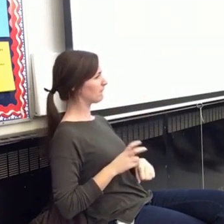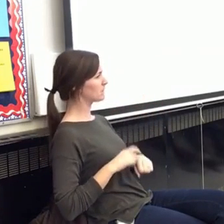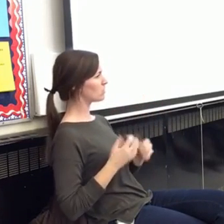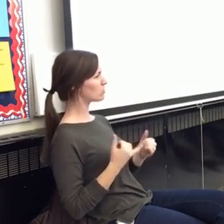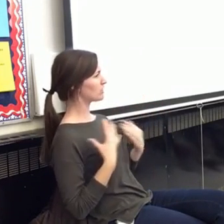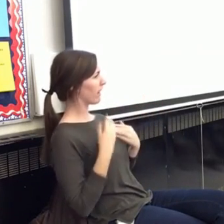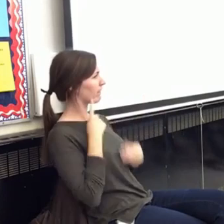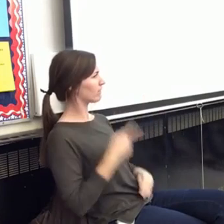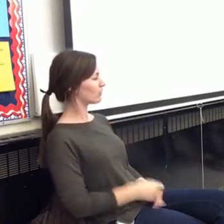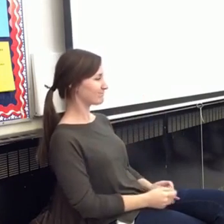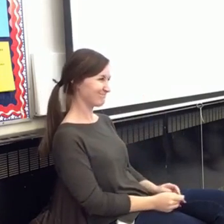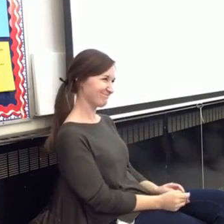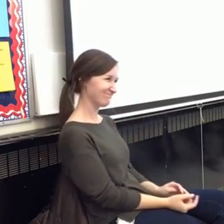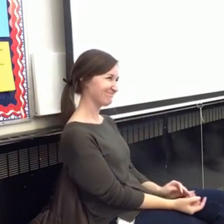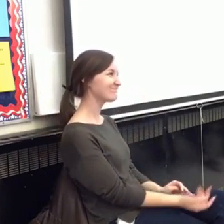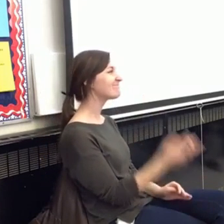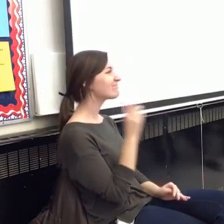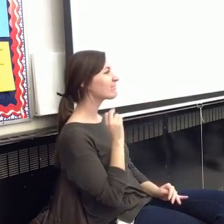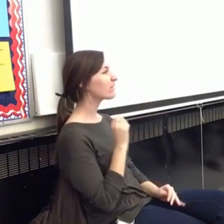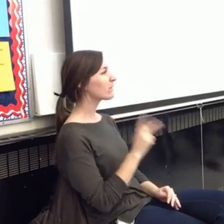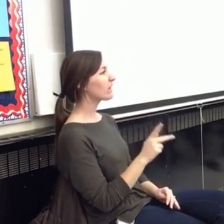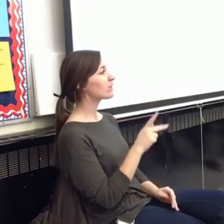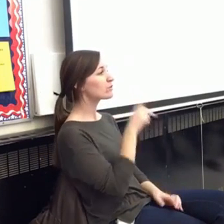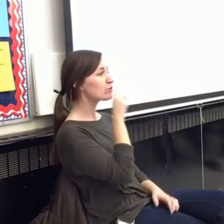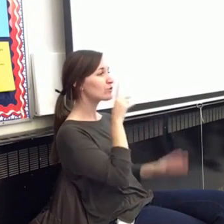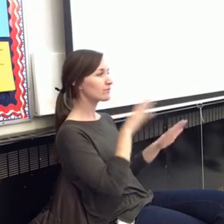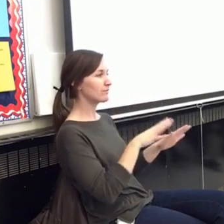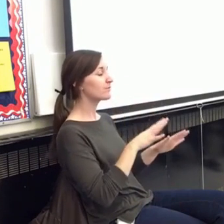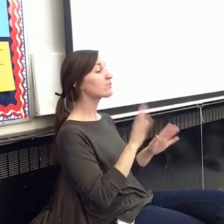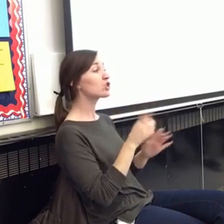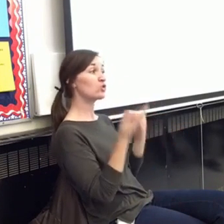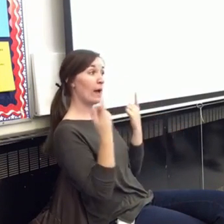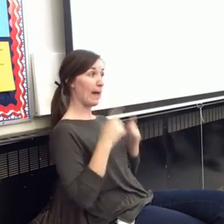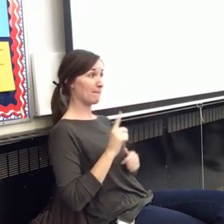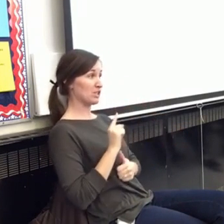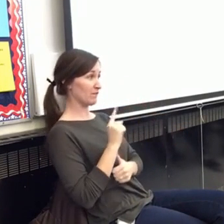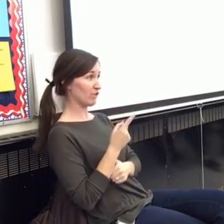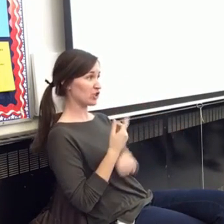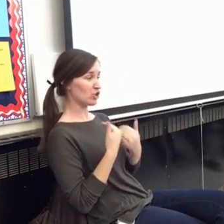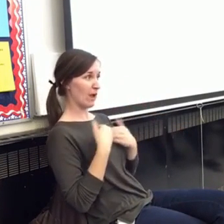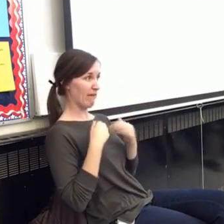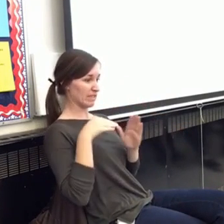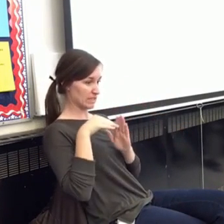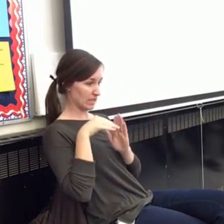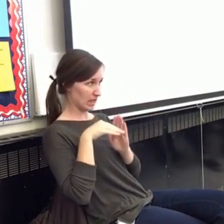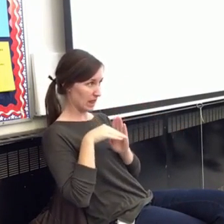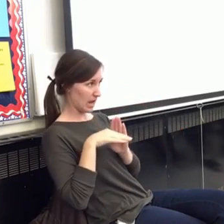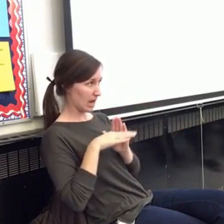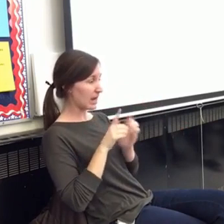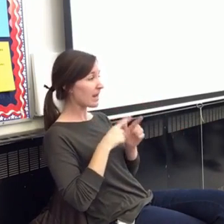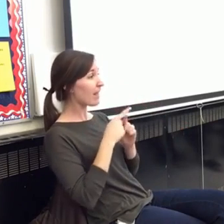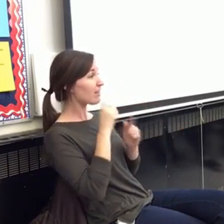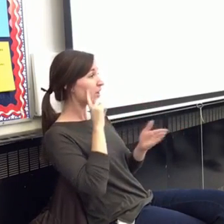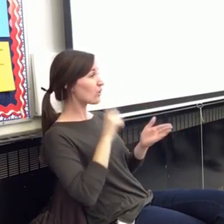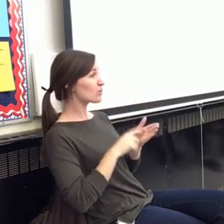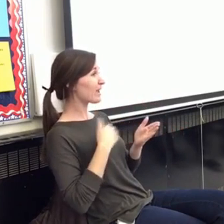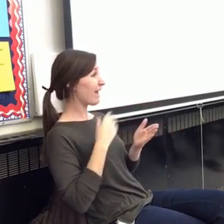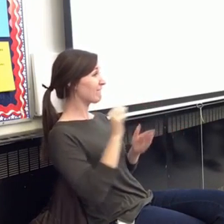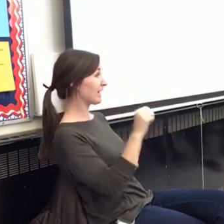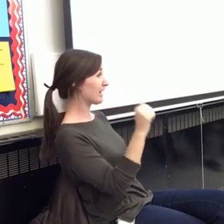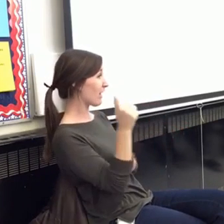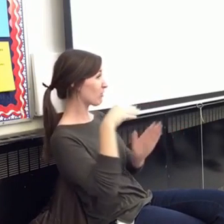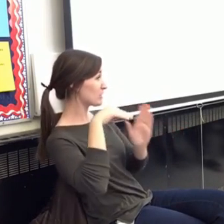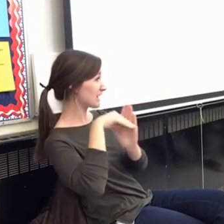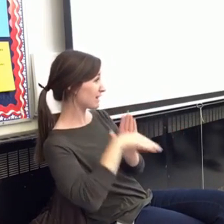Okay? All right, listen. So what happens is, first off, we have this massive decline, and then you notice that we have an additional